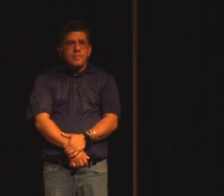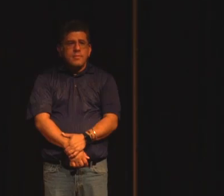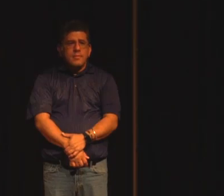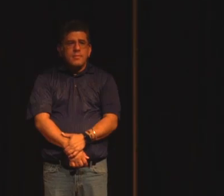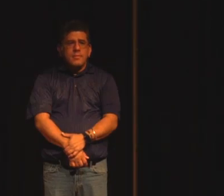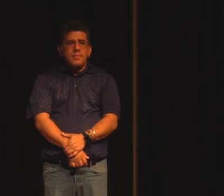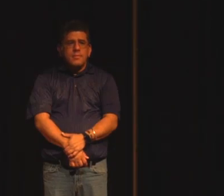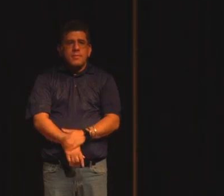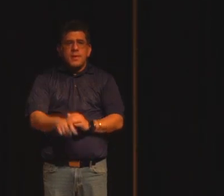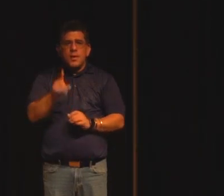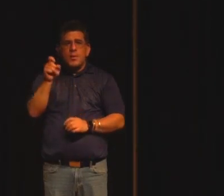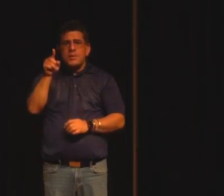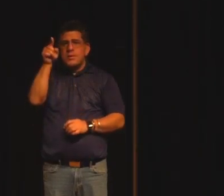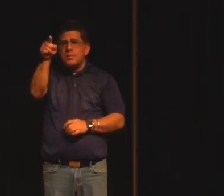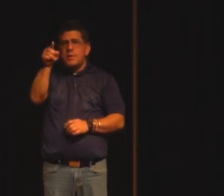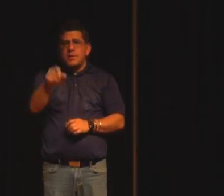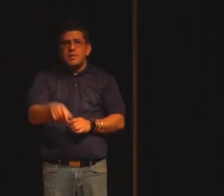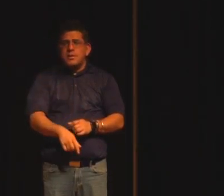I have a question at the back.